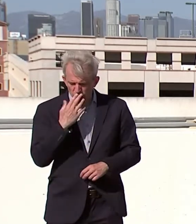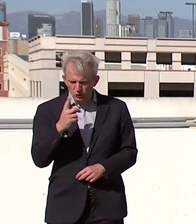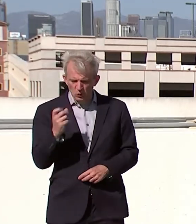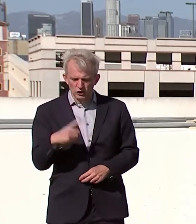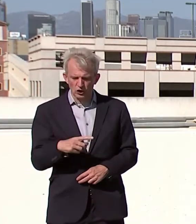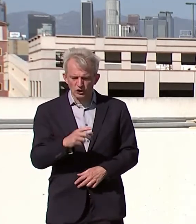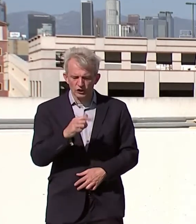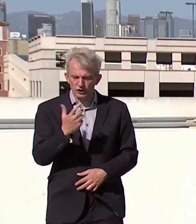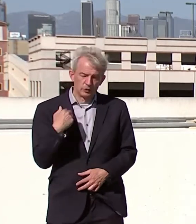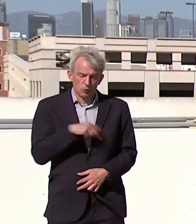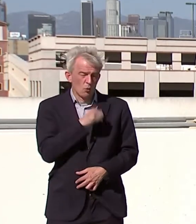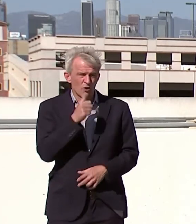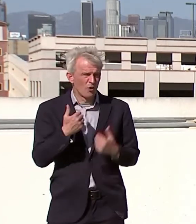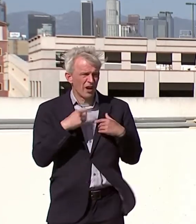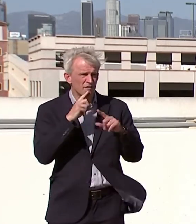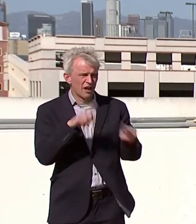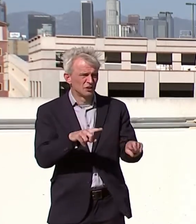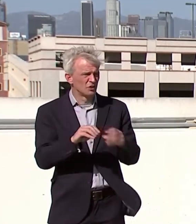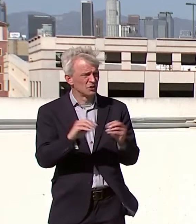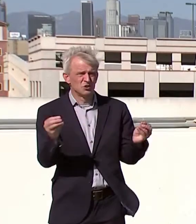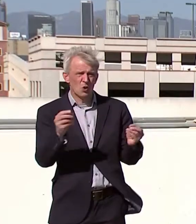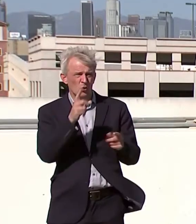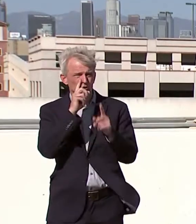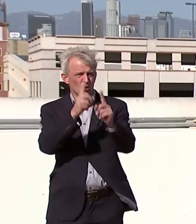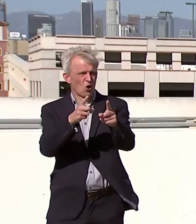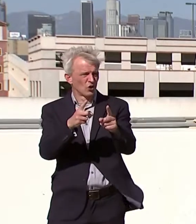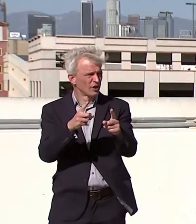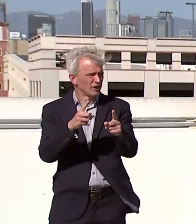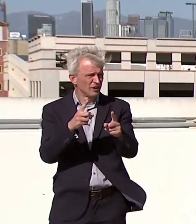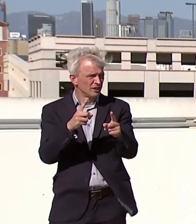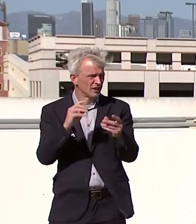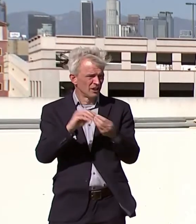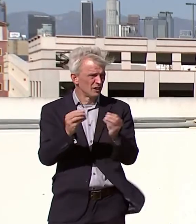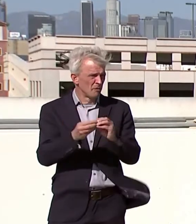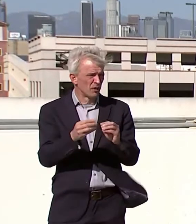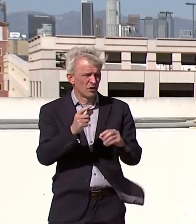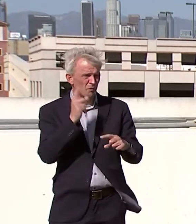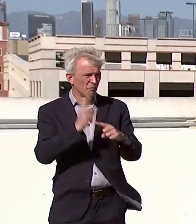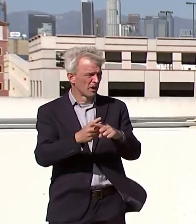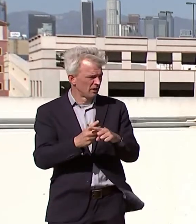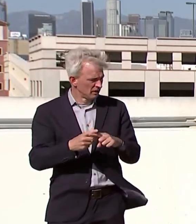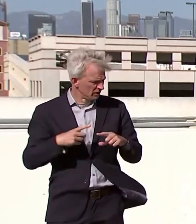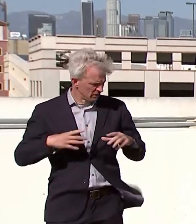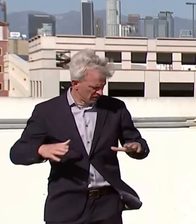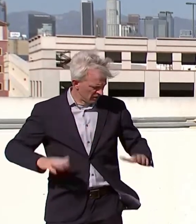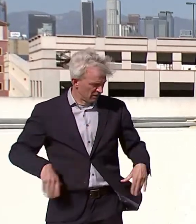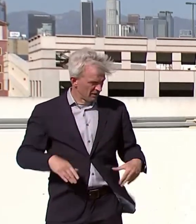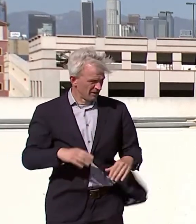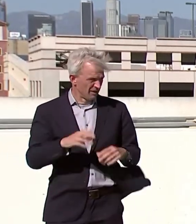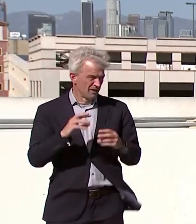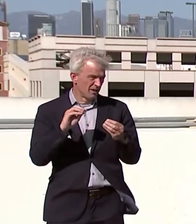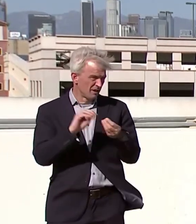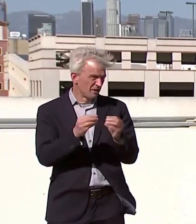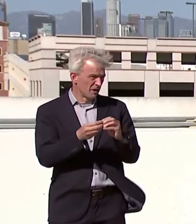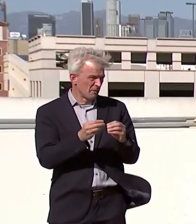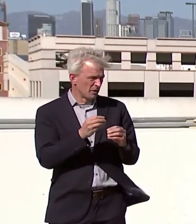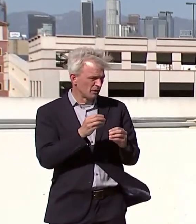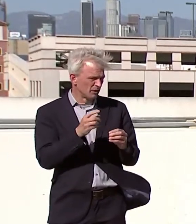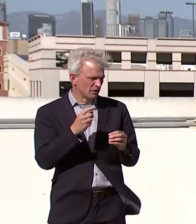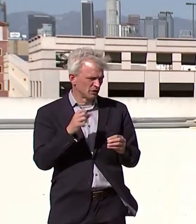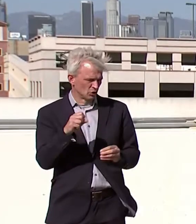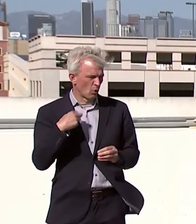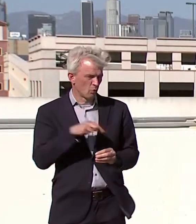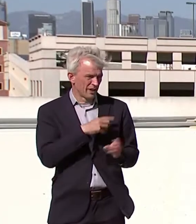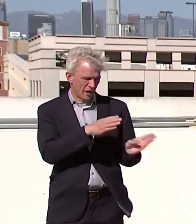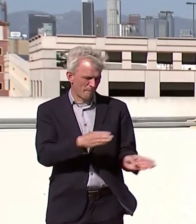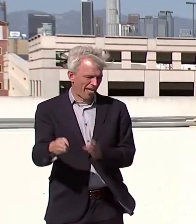answer. There has been no target number, and we also haven't received yet numbers to be able to plan in advance. I